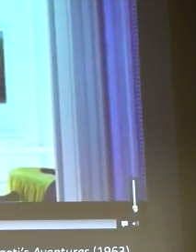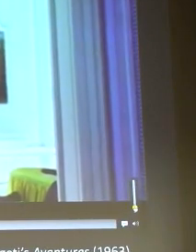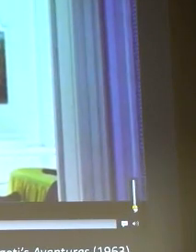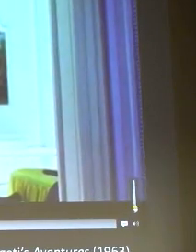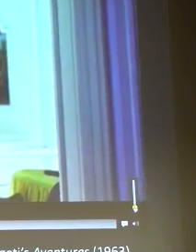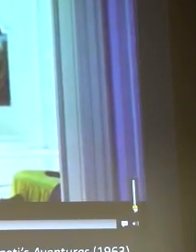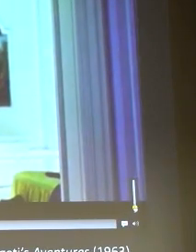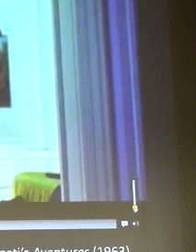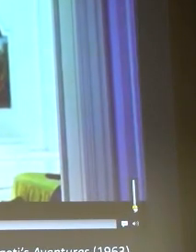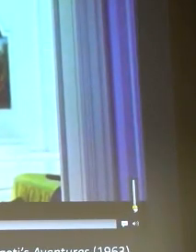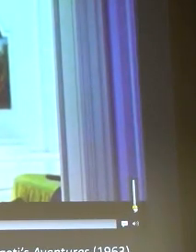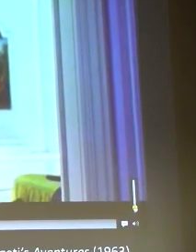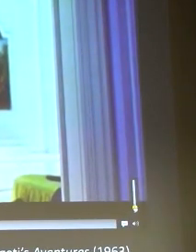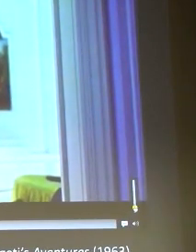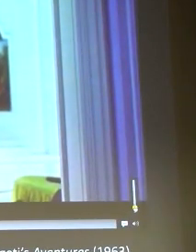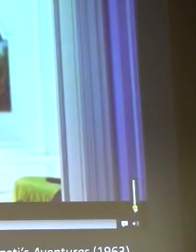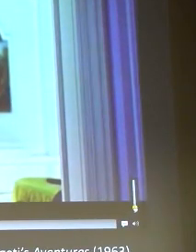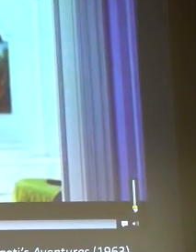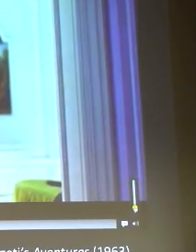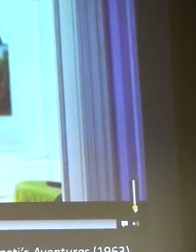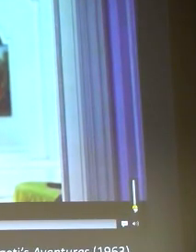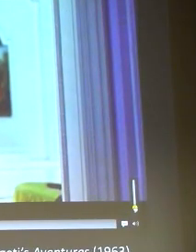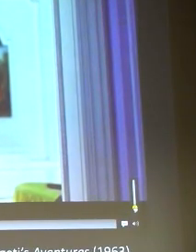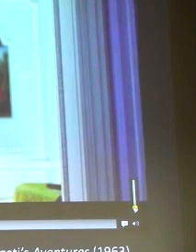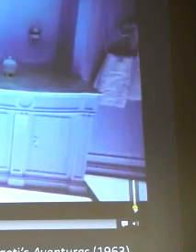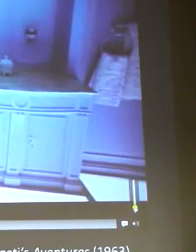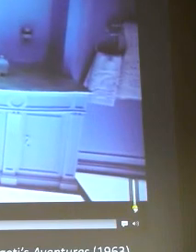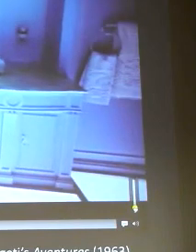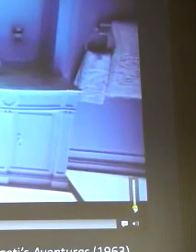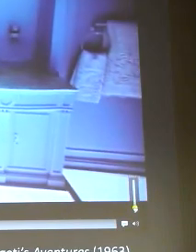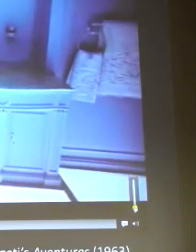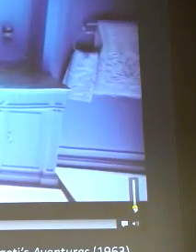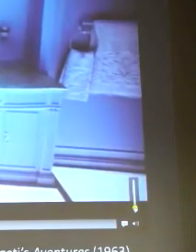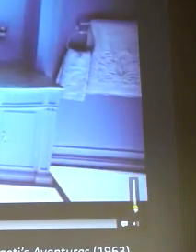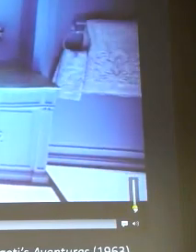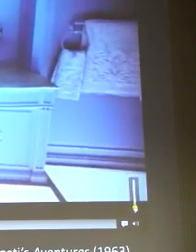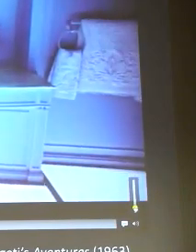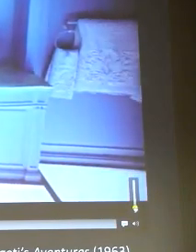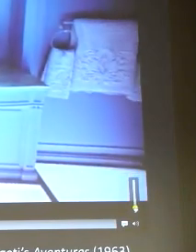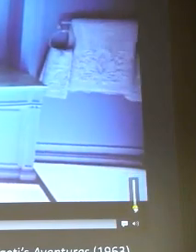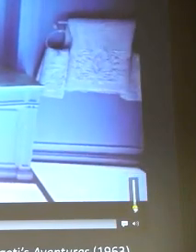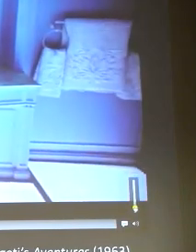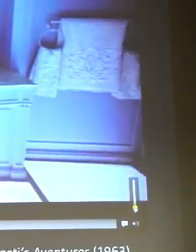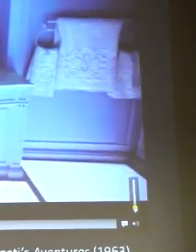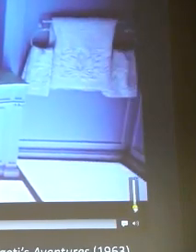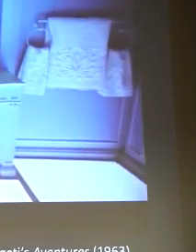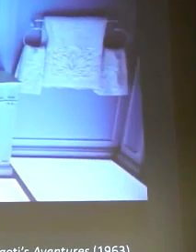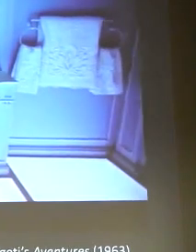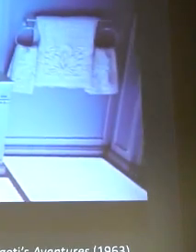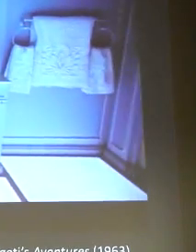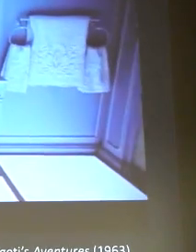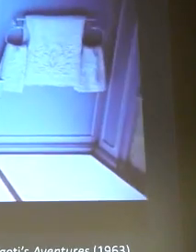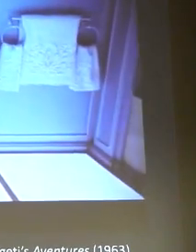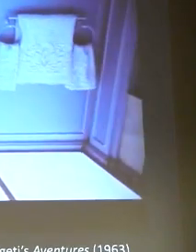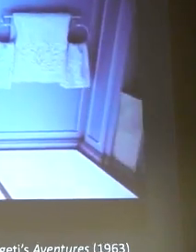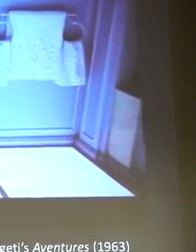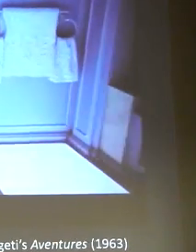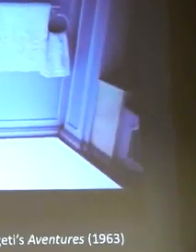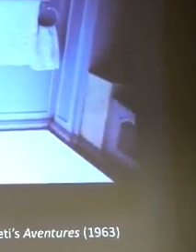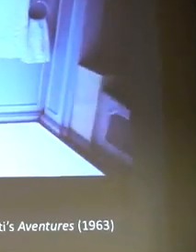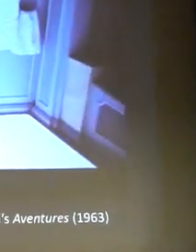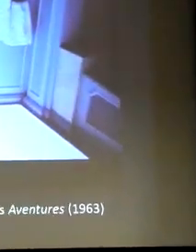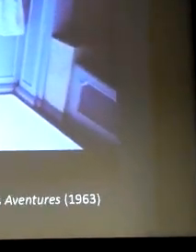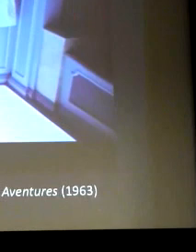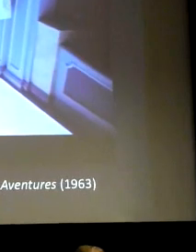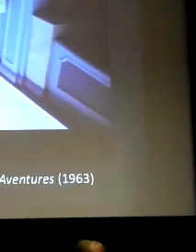I'd always thought that those sounds at the beginning were alien sounds. It was Kubrick trying to express aliens actually kind of watching David Bowman